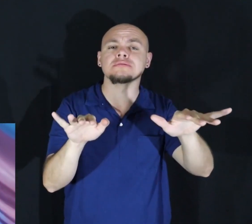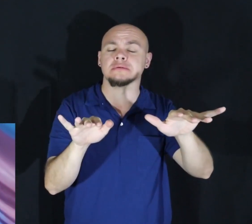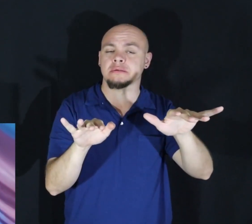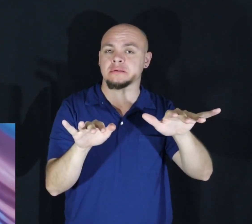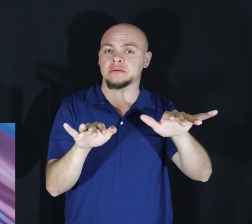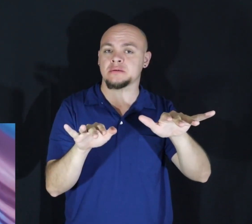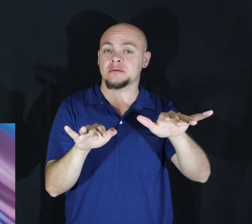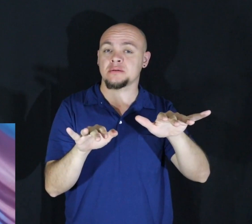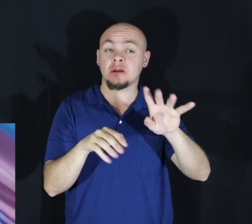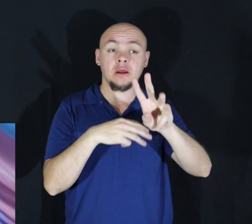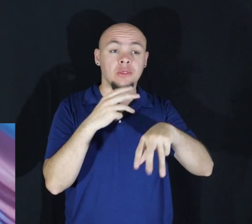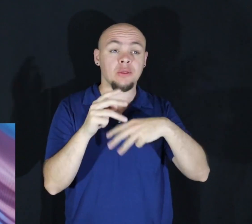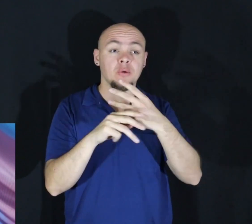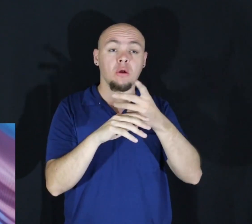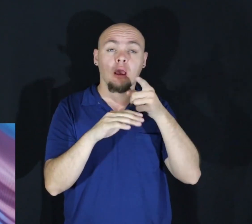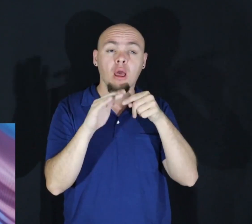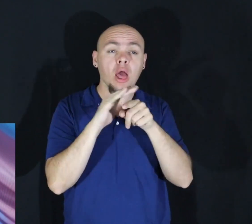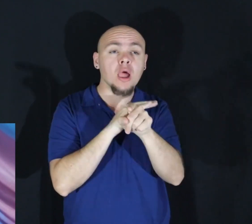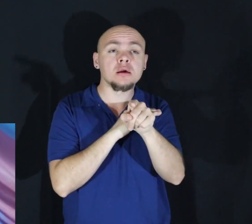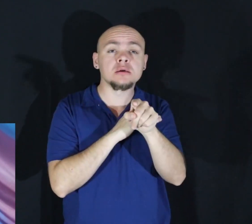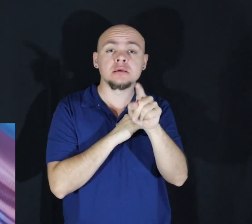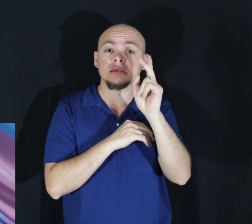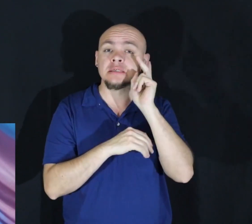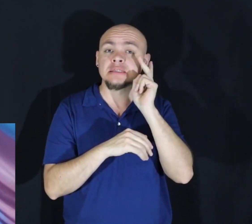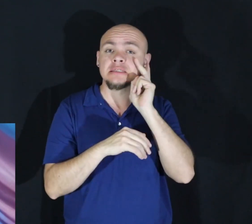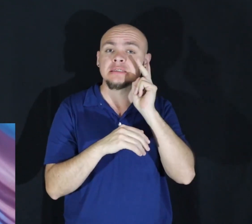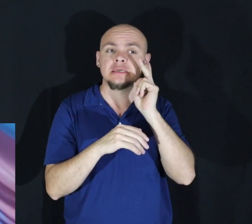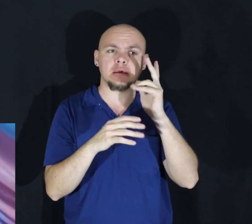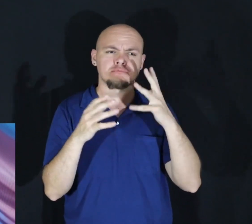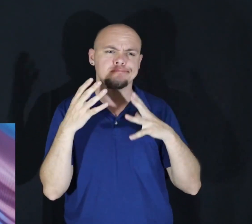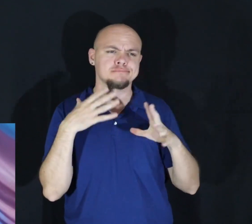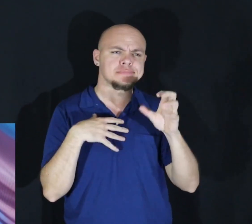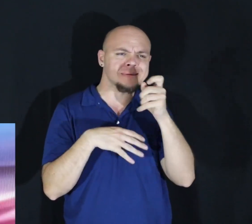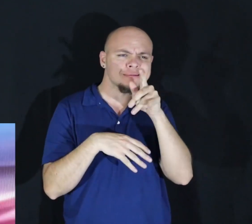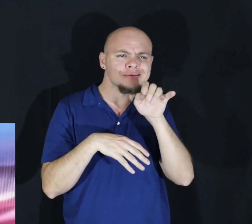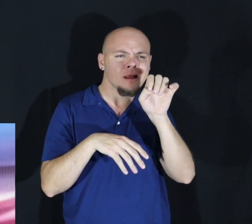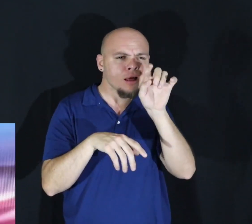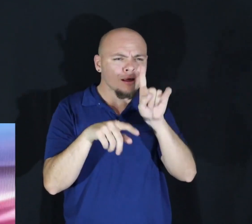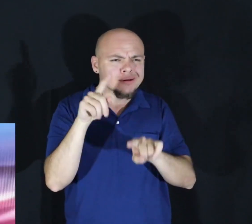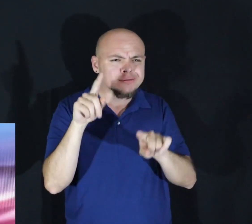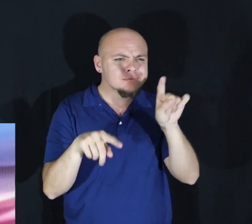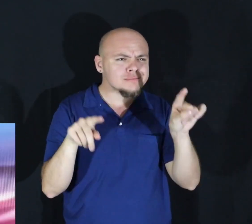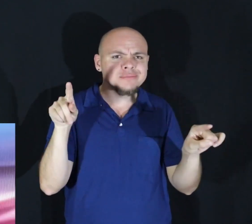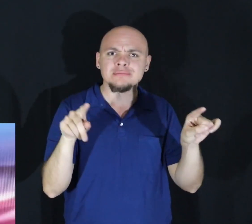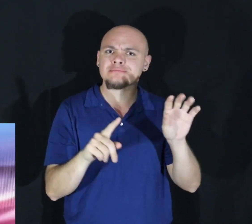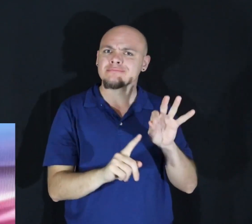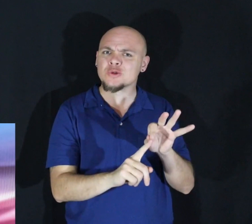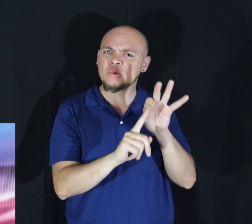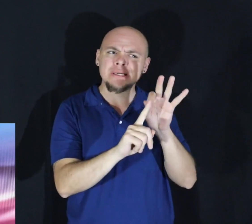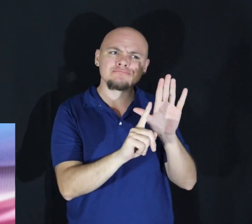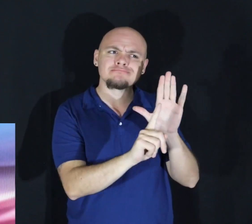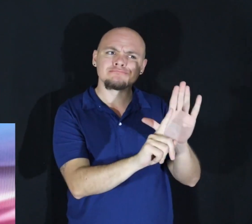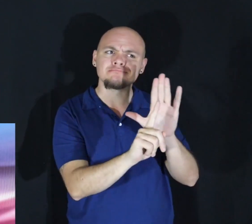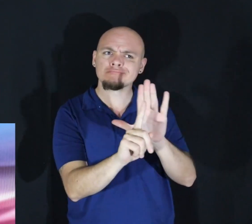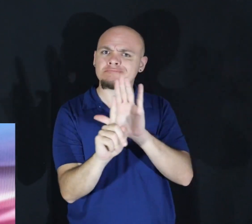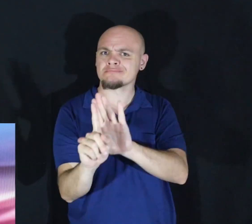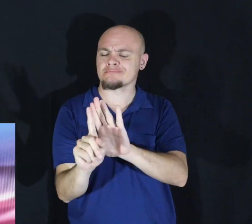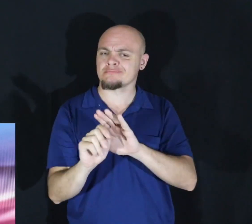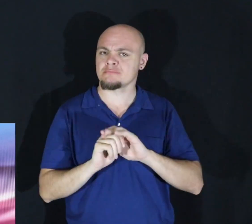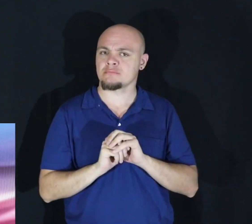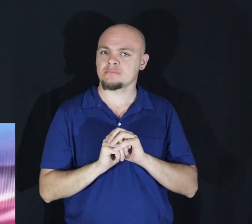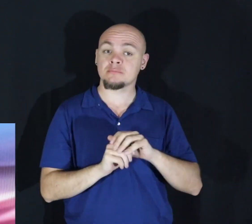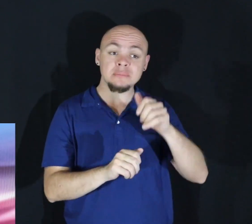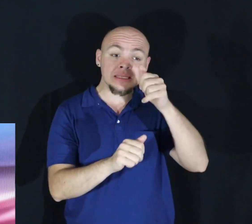I venture into the world, I see a diversity of dressing styles, each unique in its own way. And